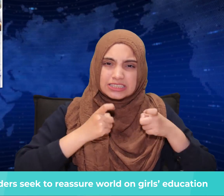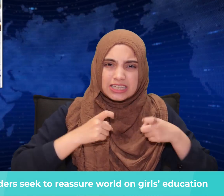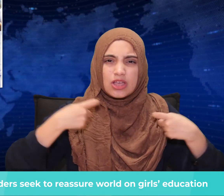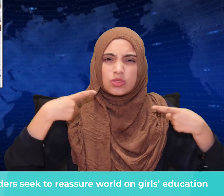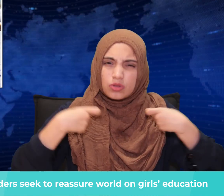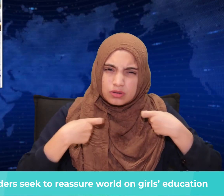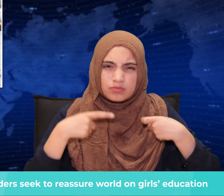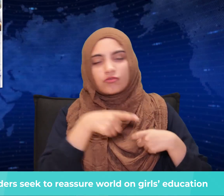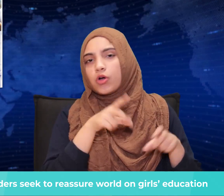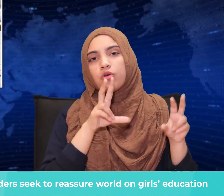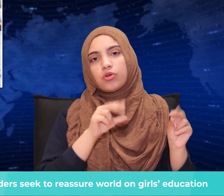were high."